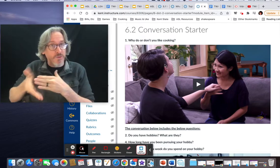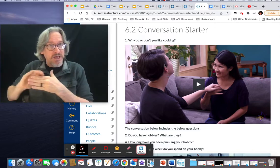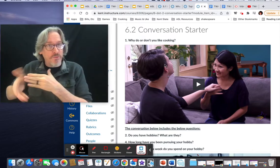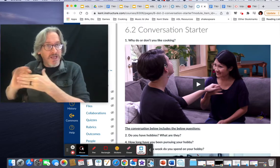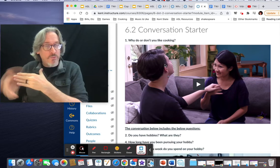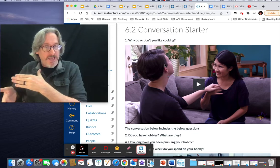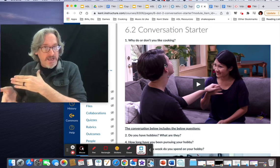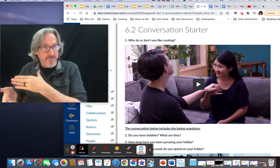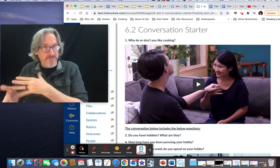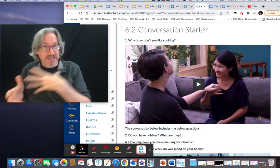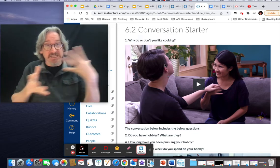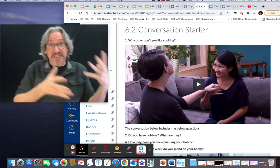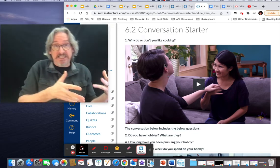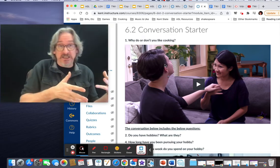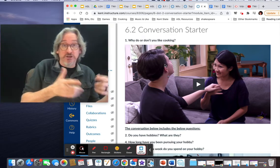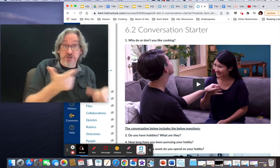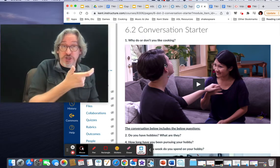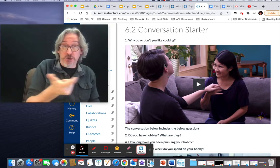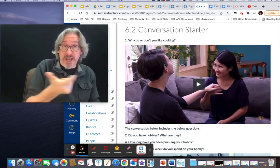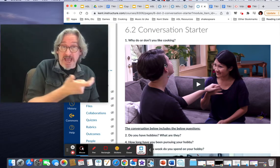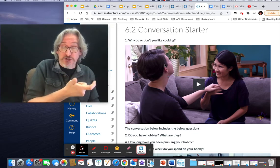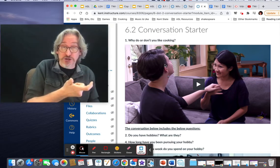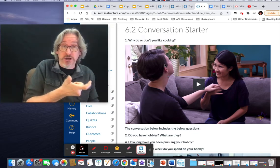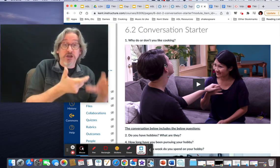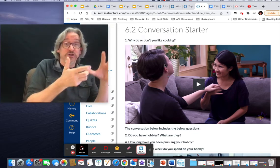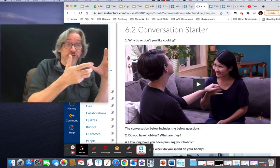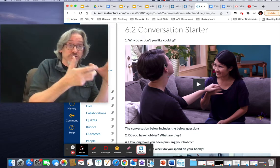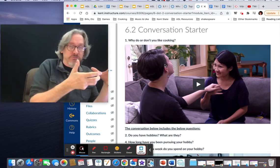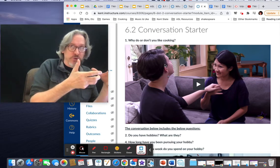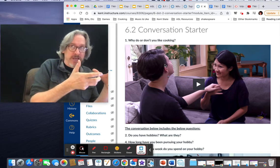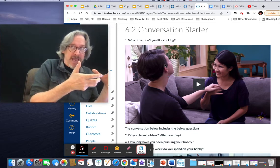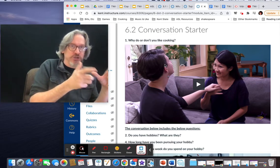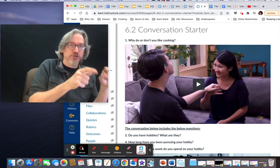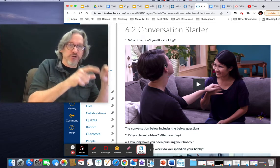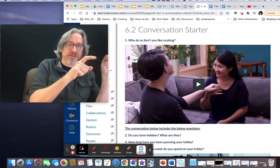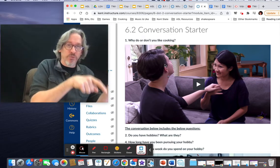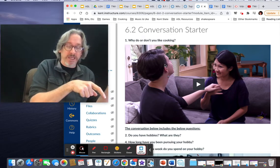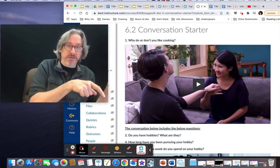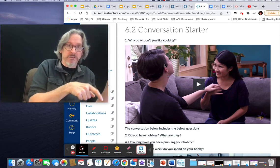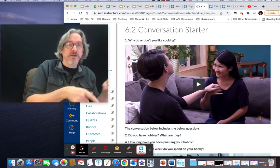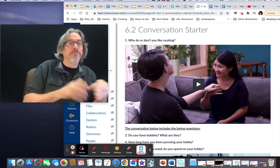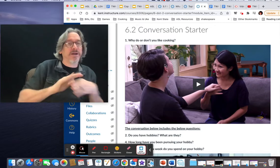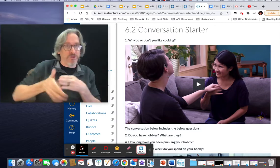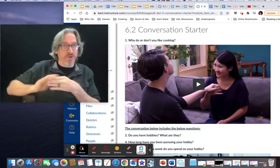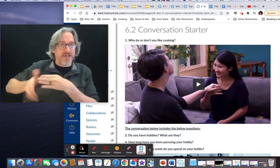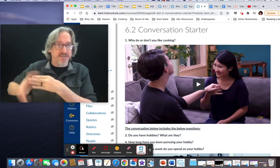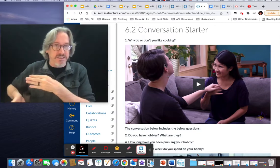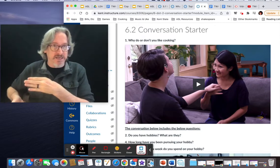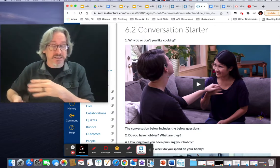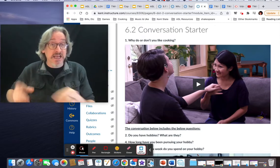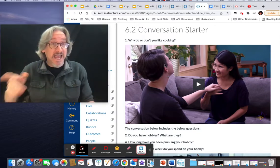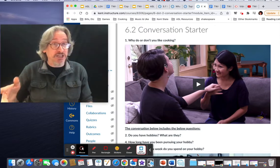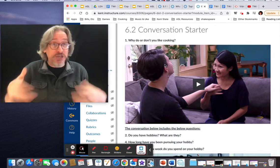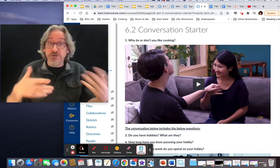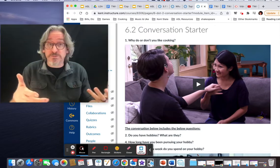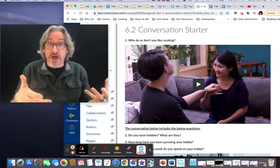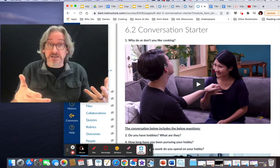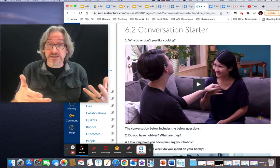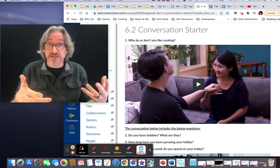Weekend. But he doesn't get to geocache during the week, but on the weekends he does. And